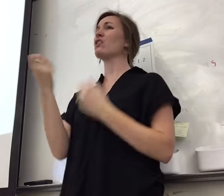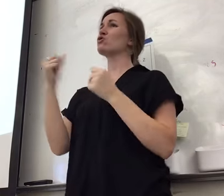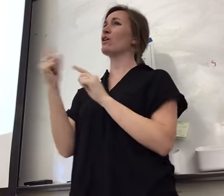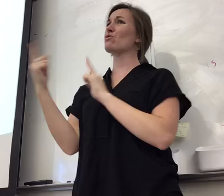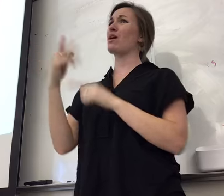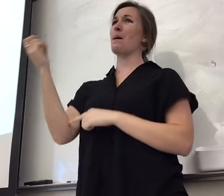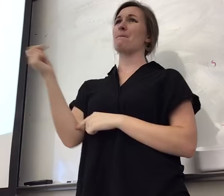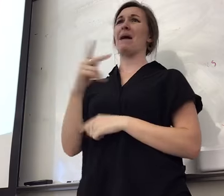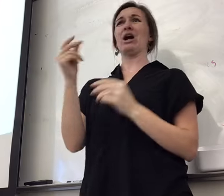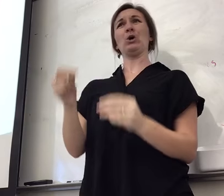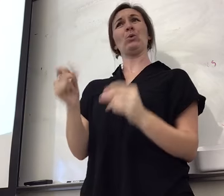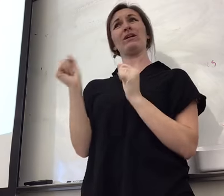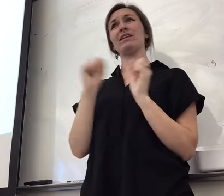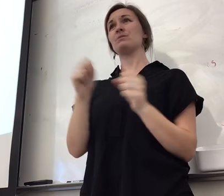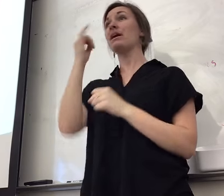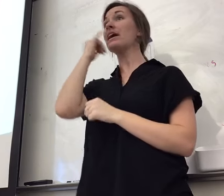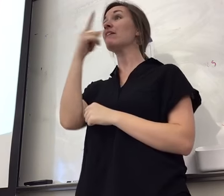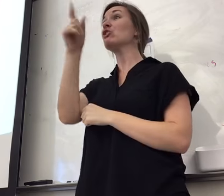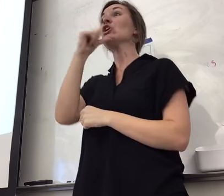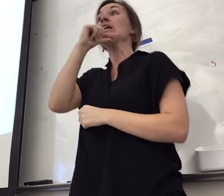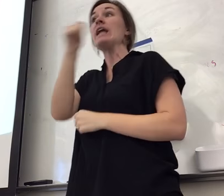possible. If you are not a junior, you're going to have free time.